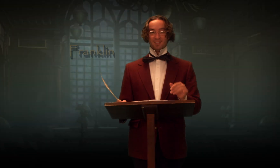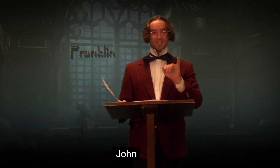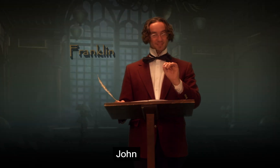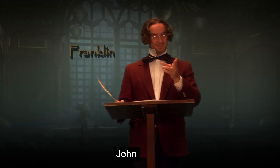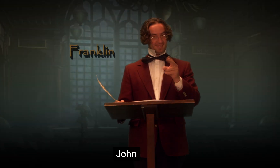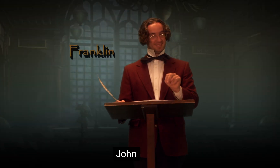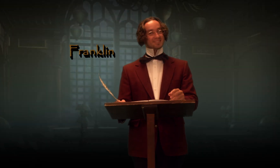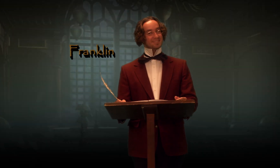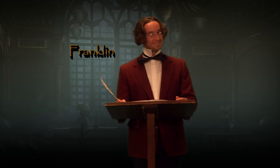John?